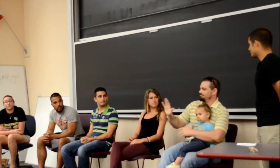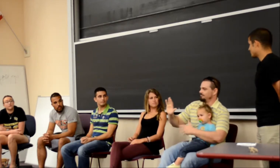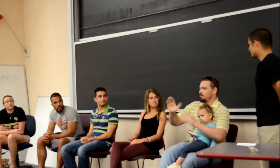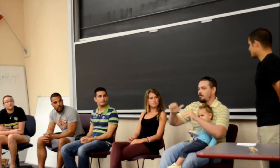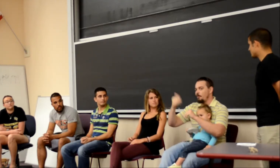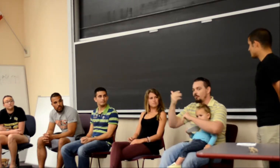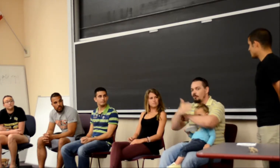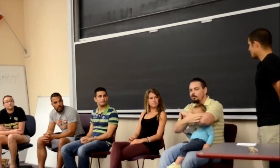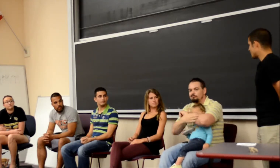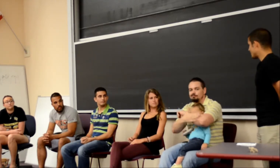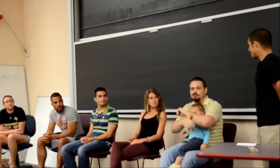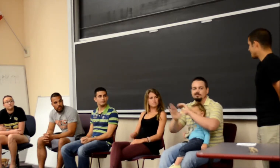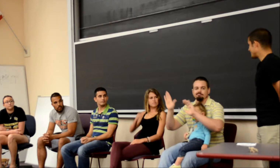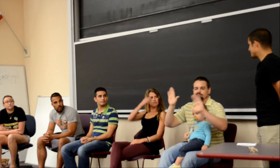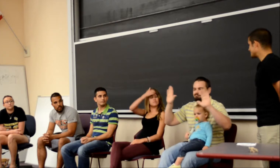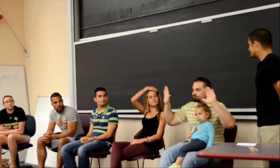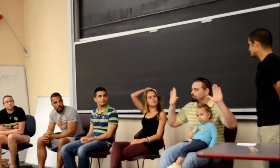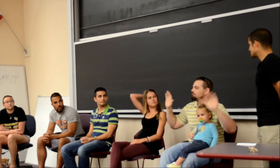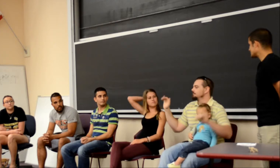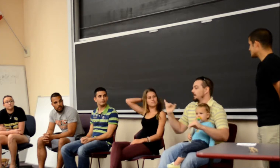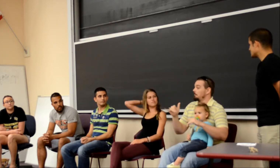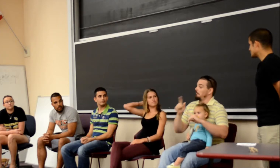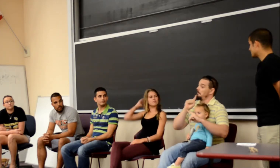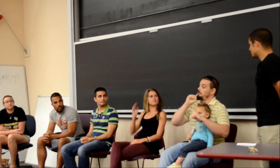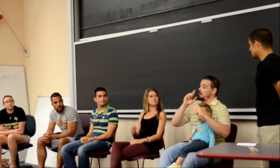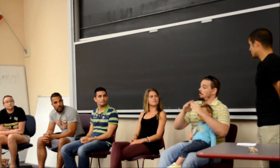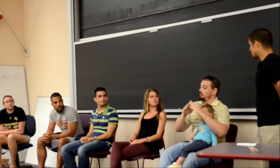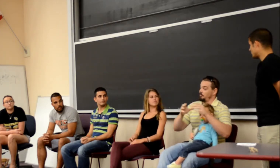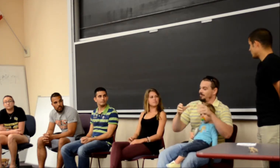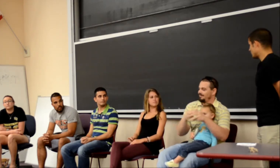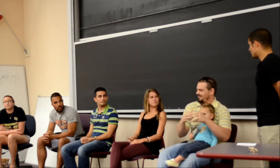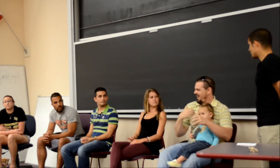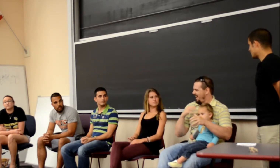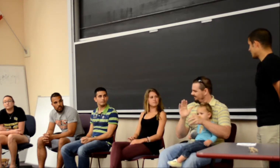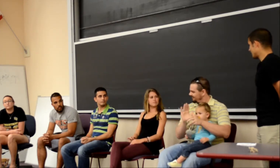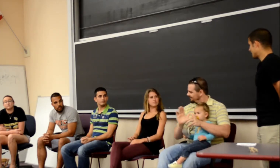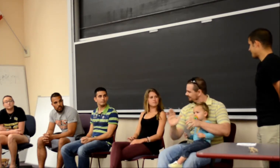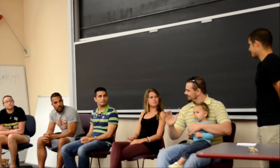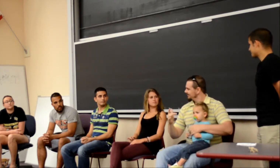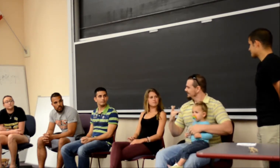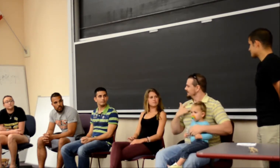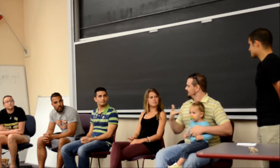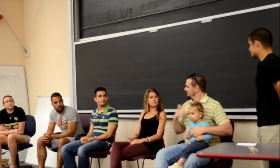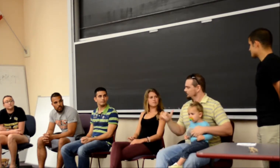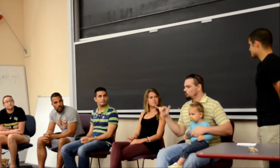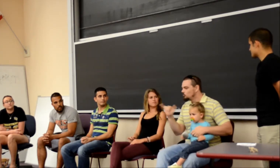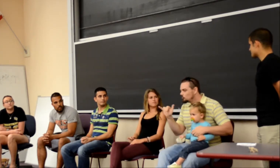know, they have an American culture themselves, and every country has their own culture.